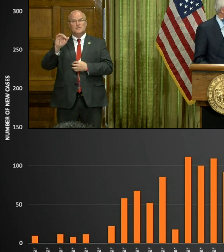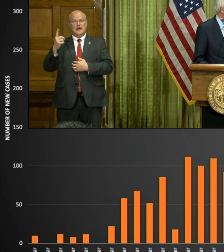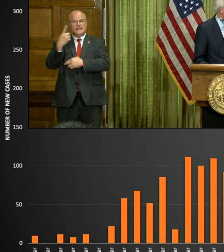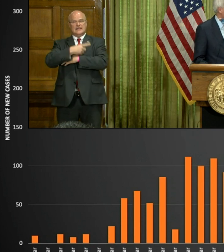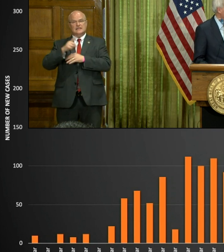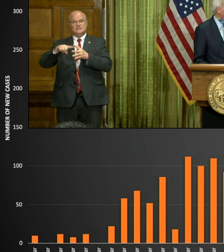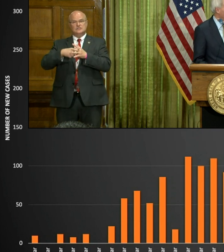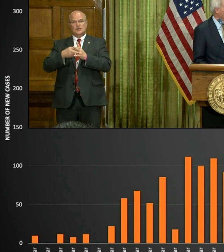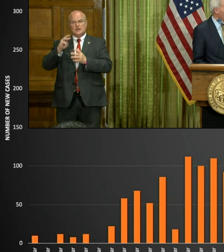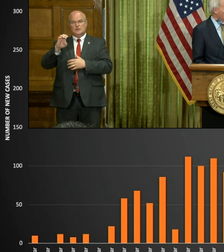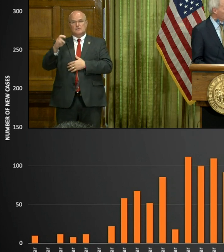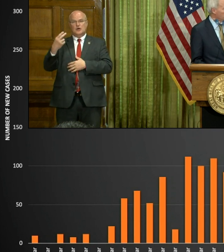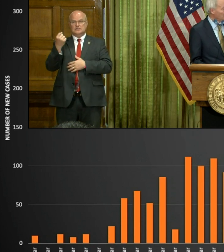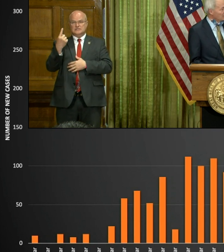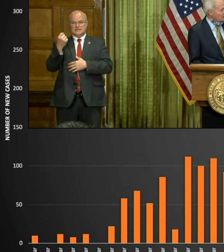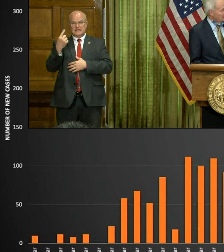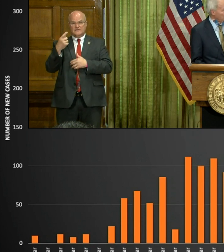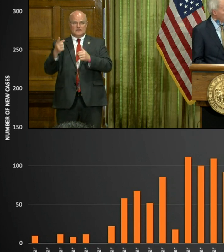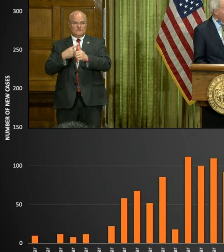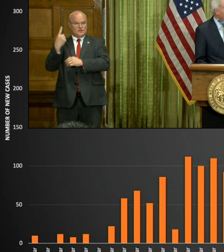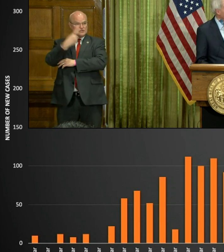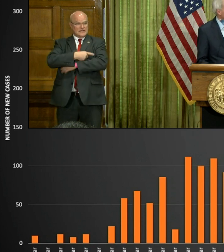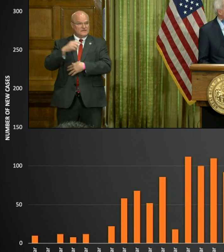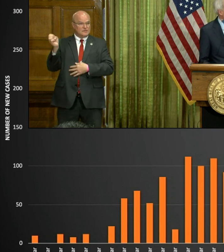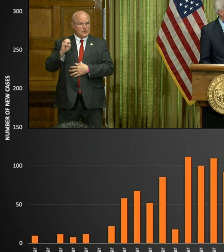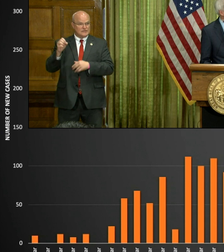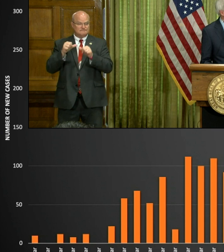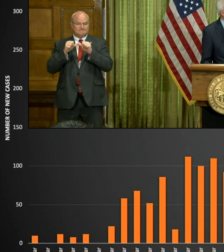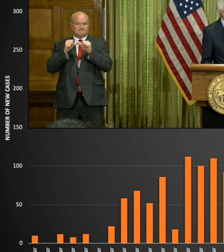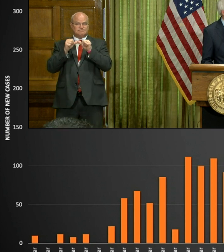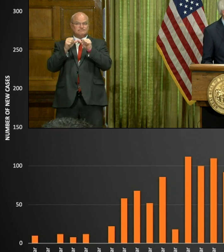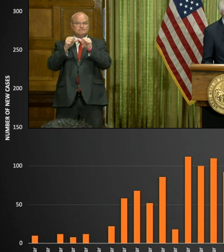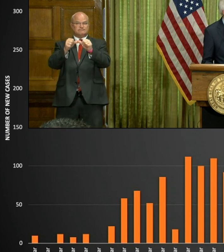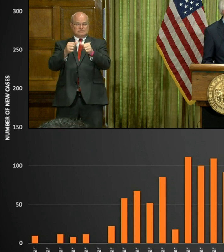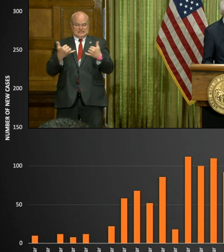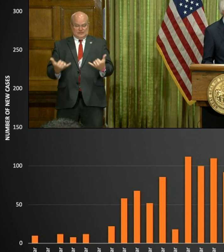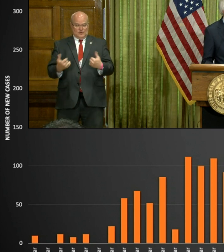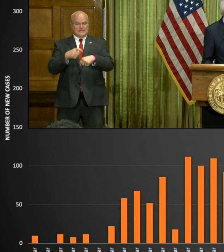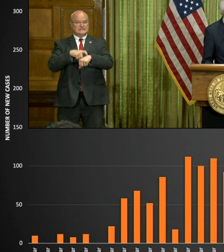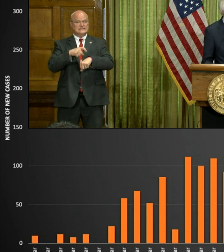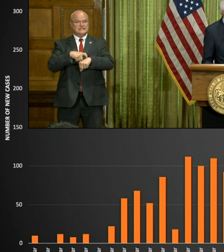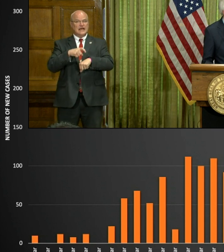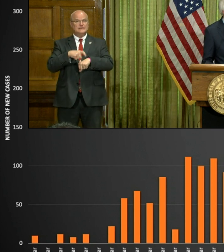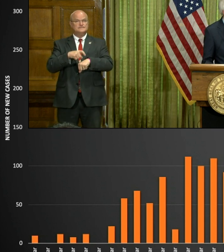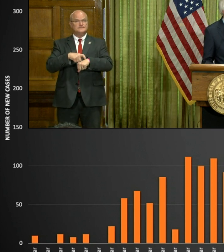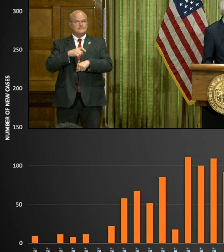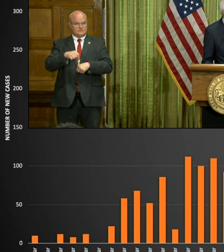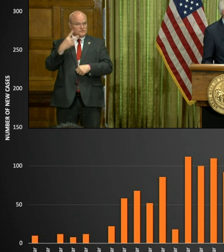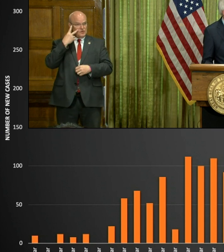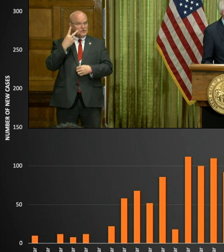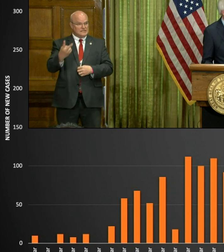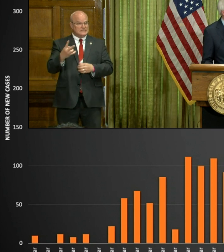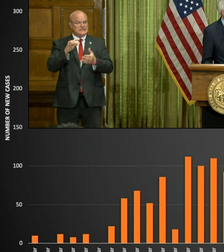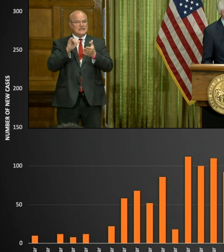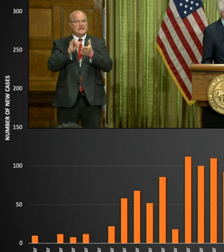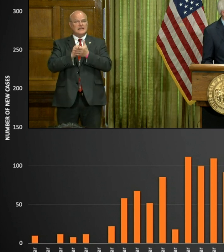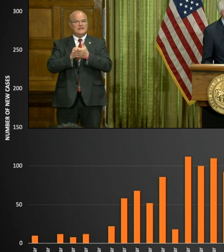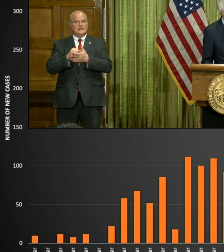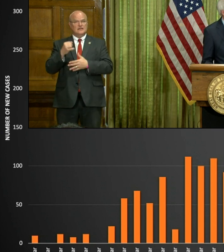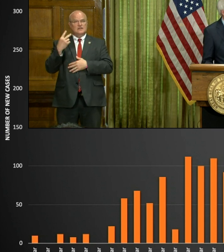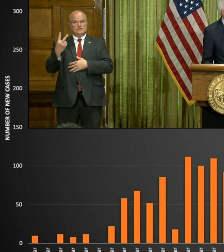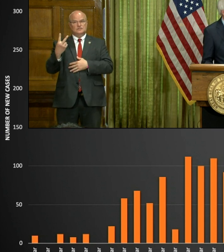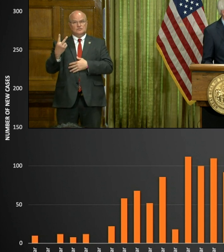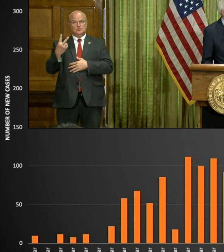day, starting March 11, the first day of the emergency, continuing on to the present time. And you can see the